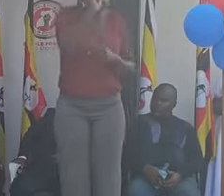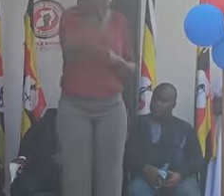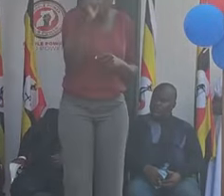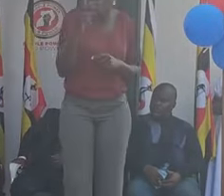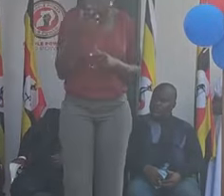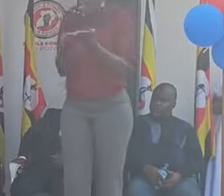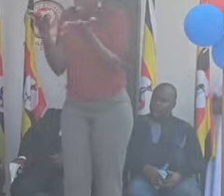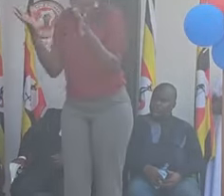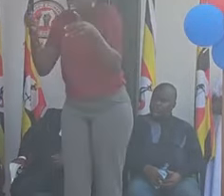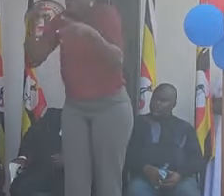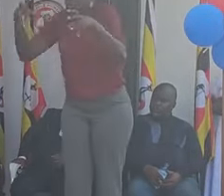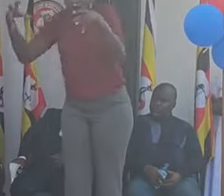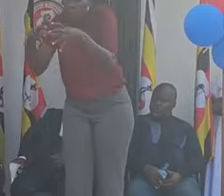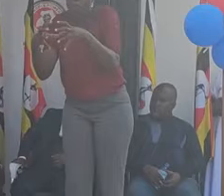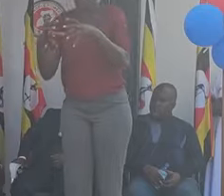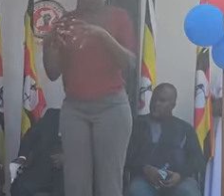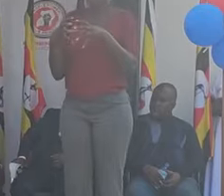chona.